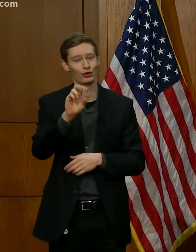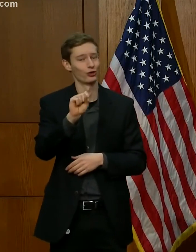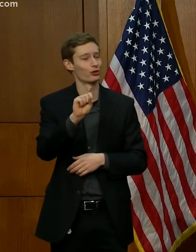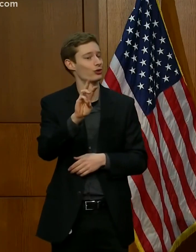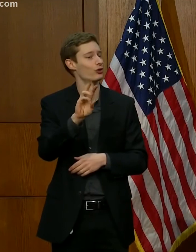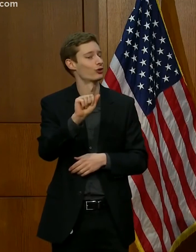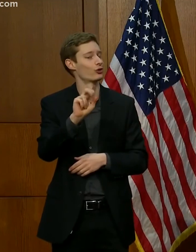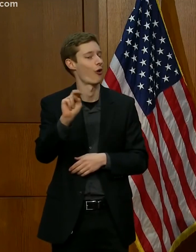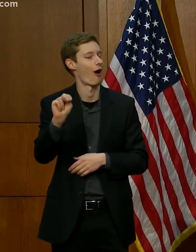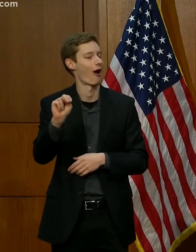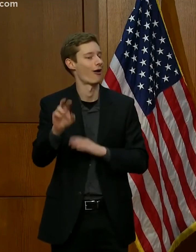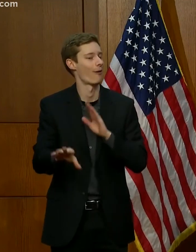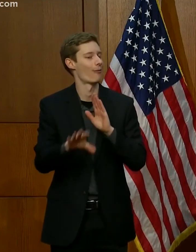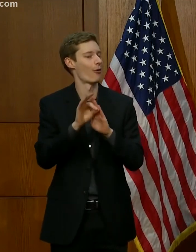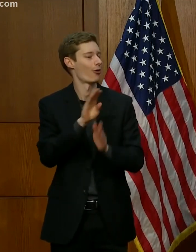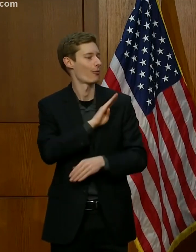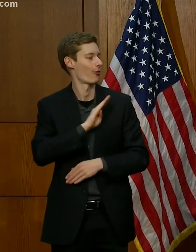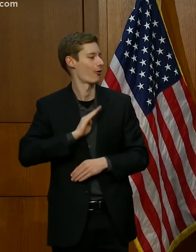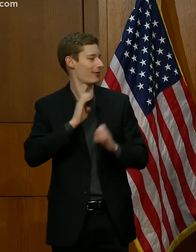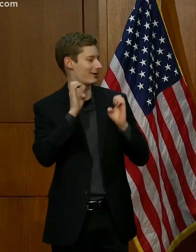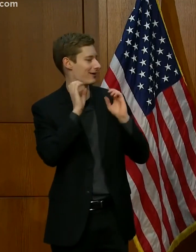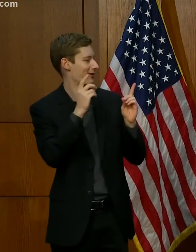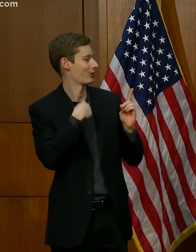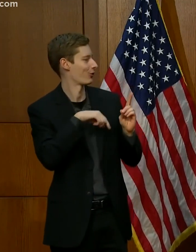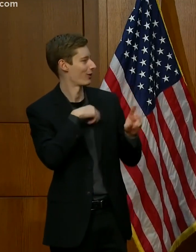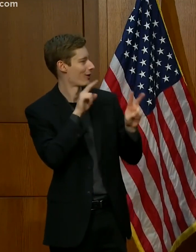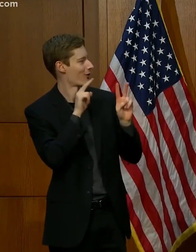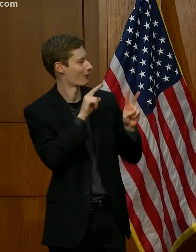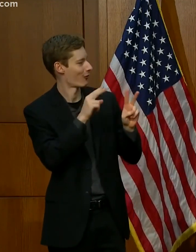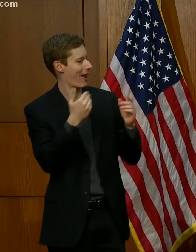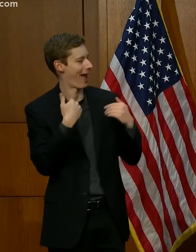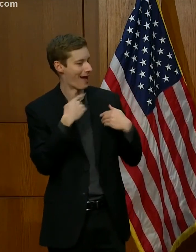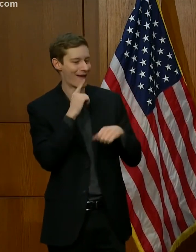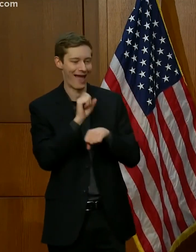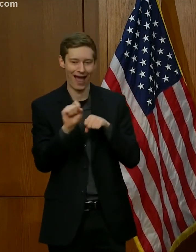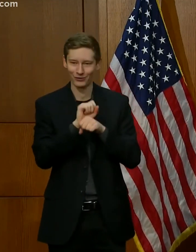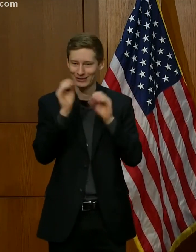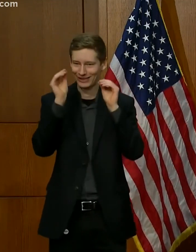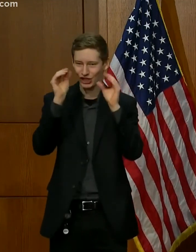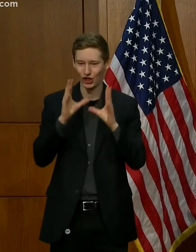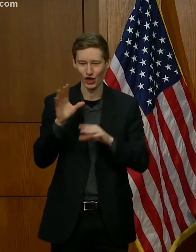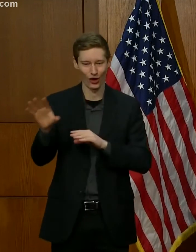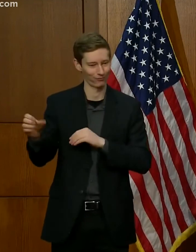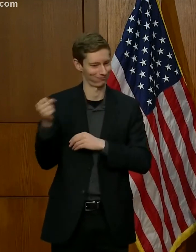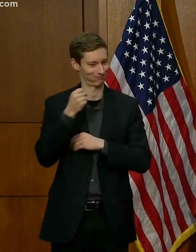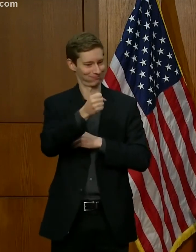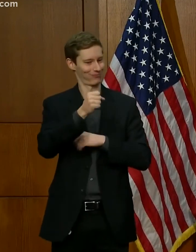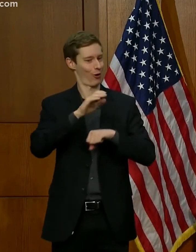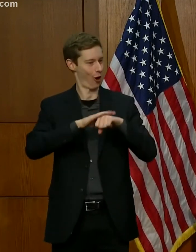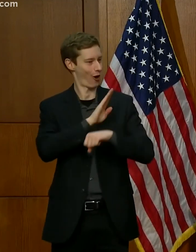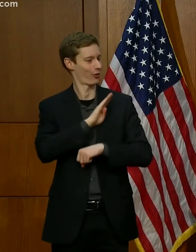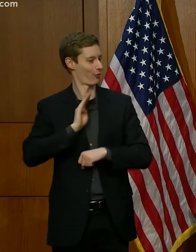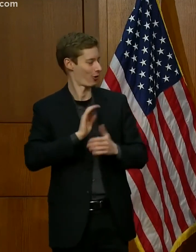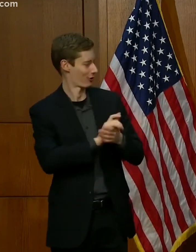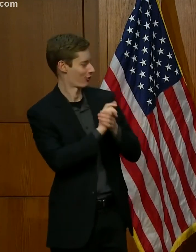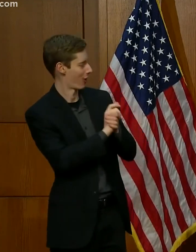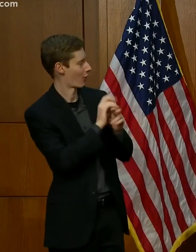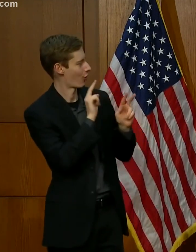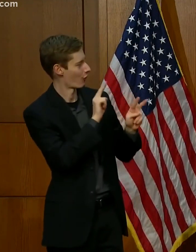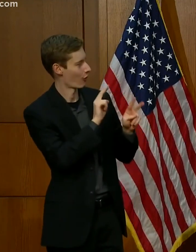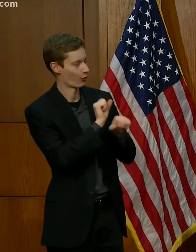Education. We've looked forward to the day that a teacher would sit on the board, and I appreciate the Governor's foresight on that, and congratulations to you, and look forward to working with